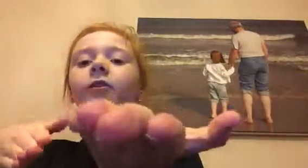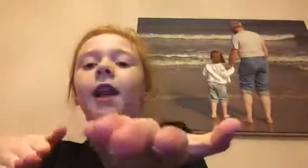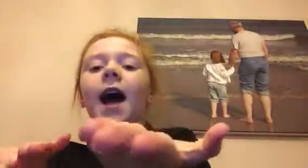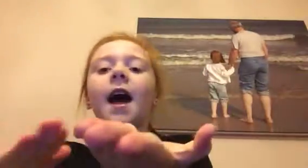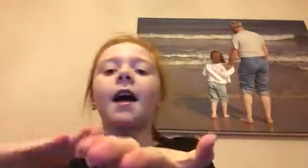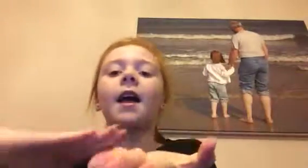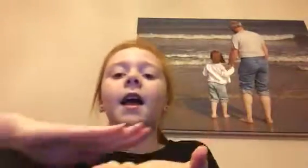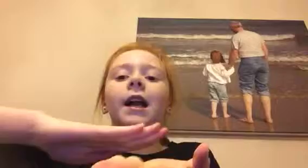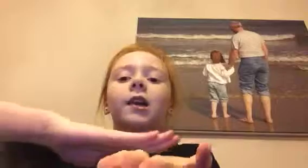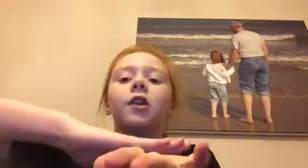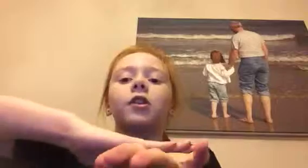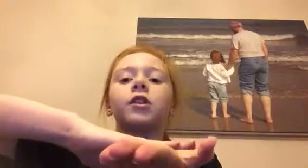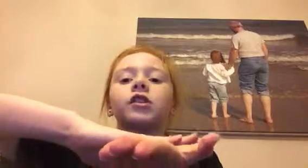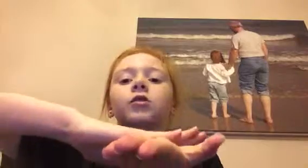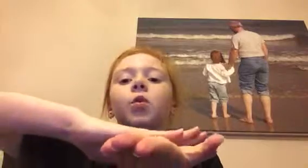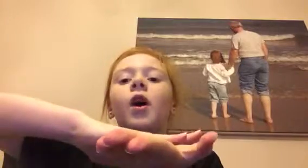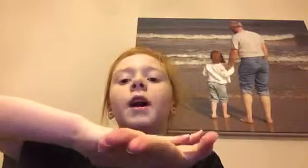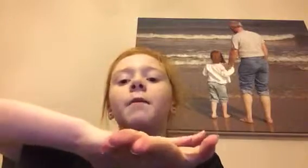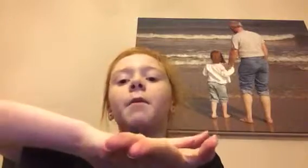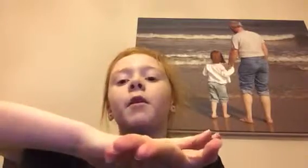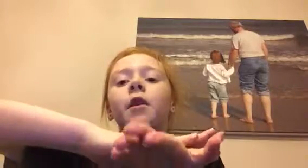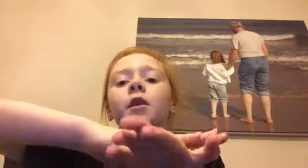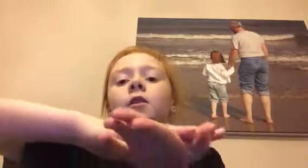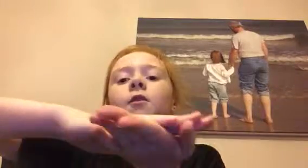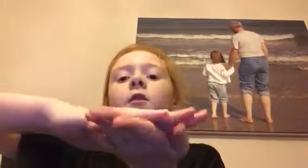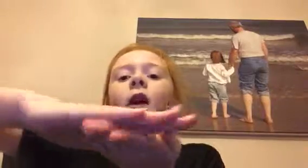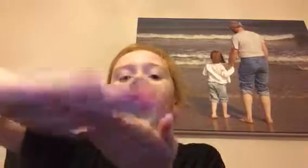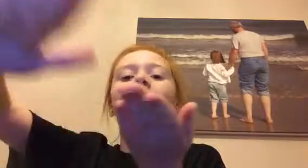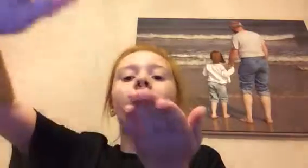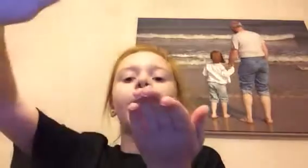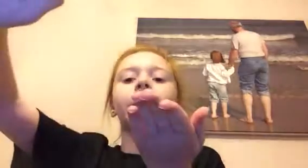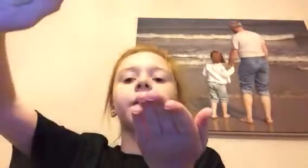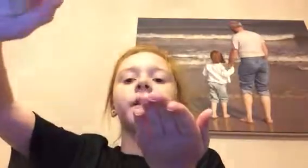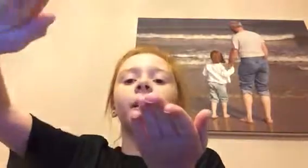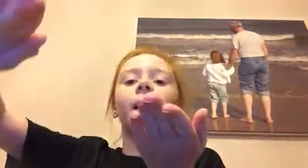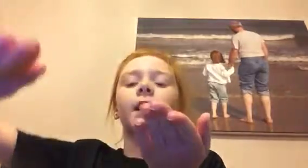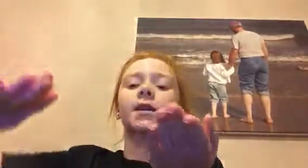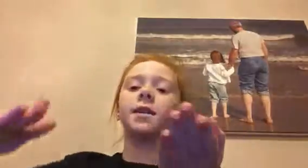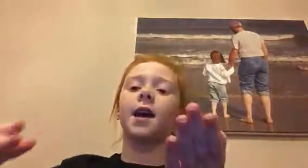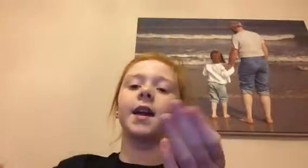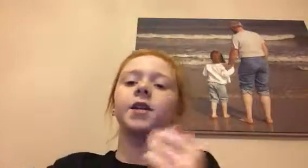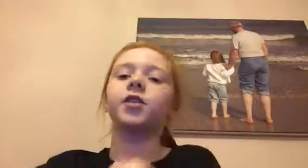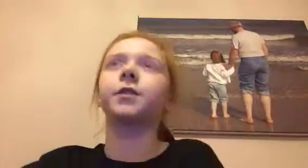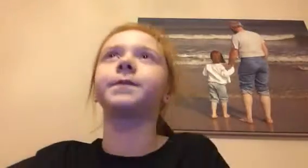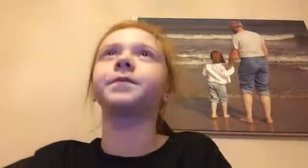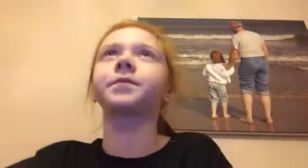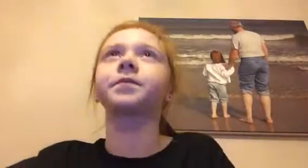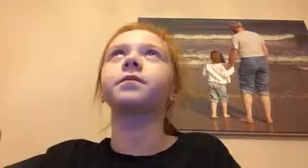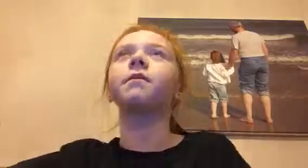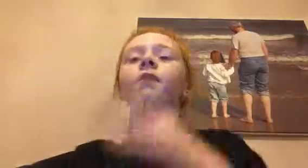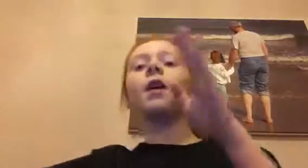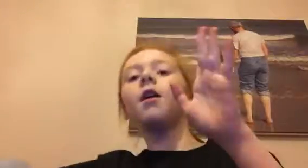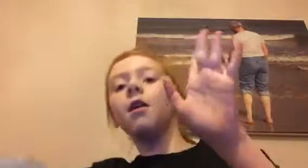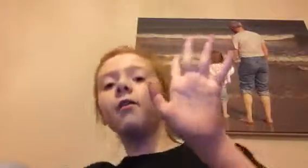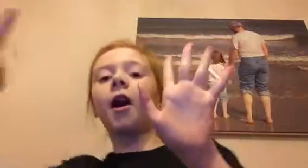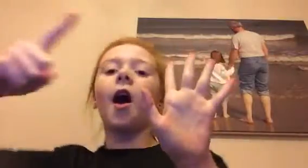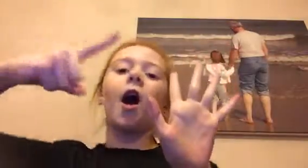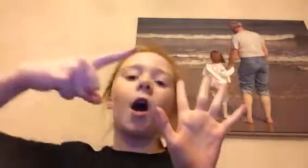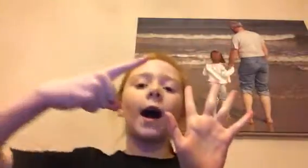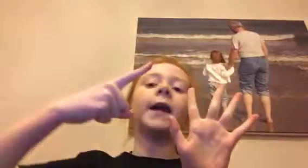flat and you're going to swipe your right hand that's h for i